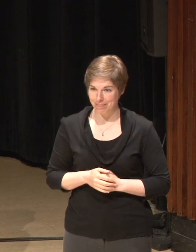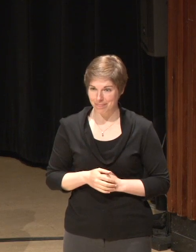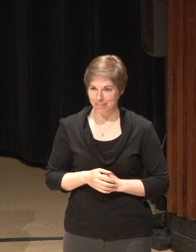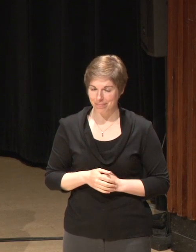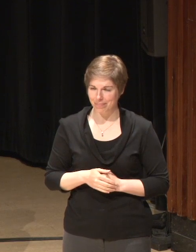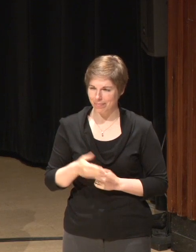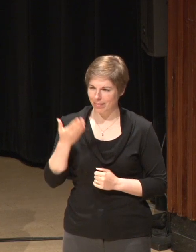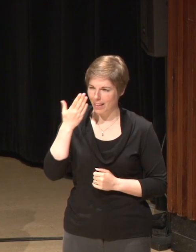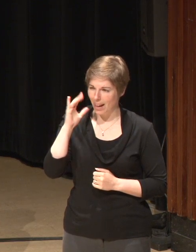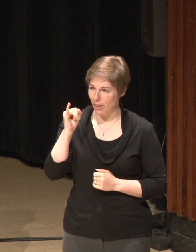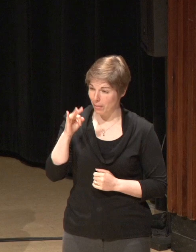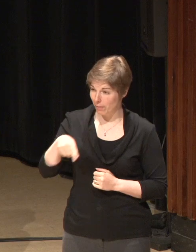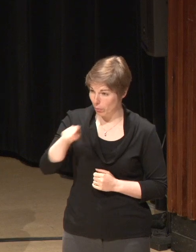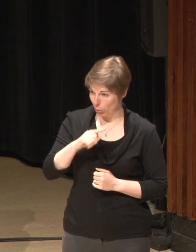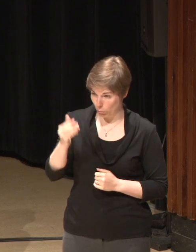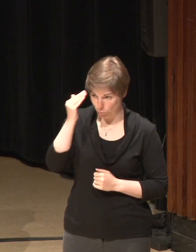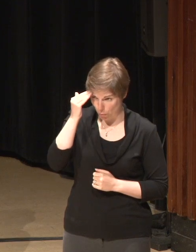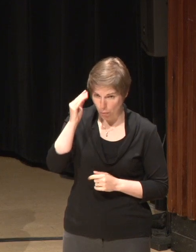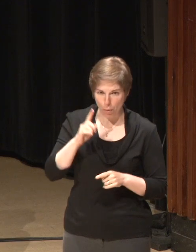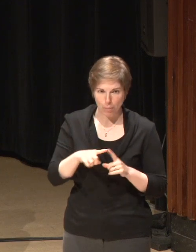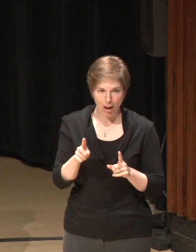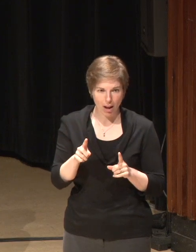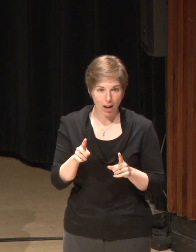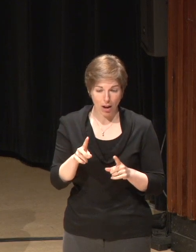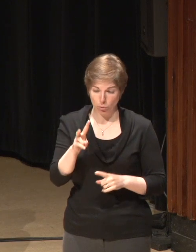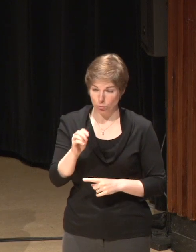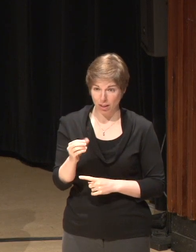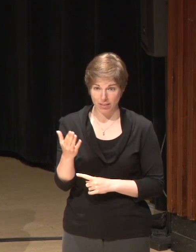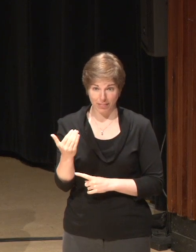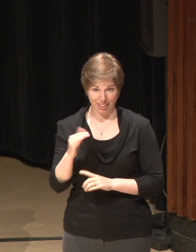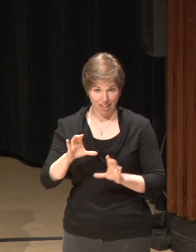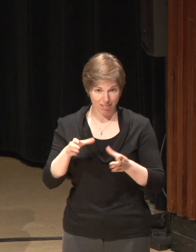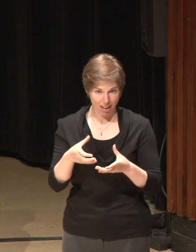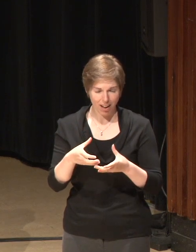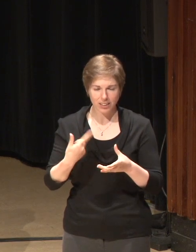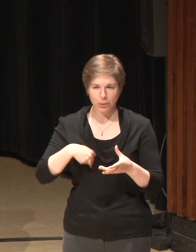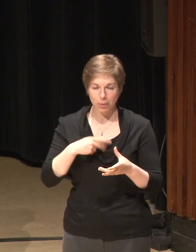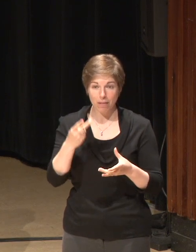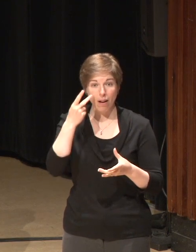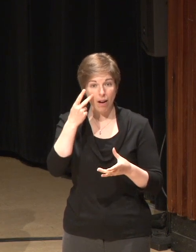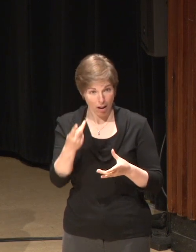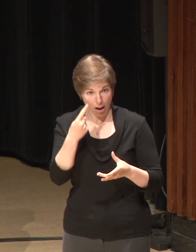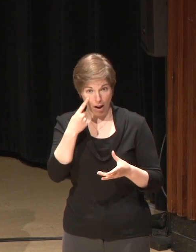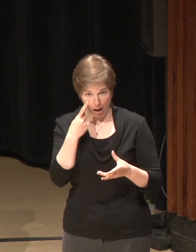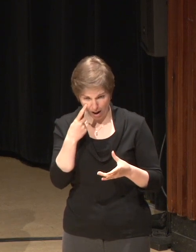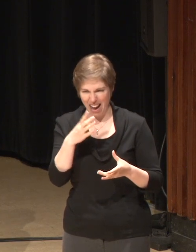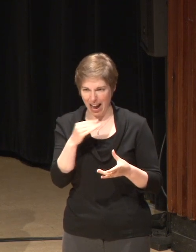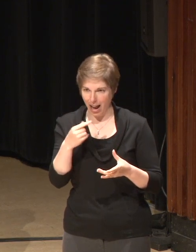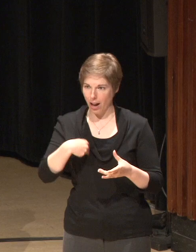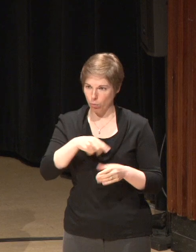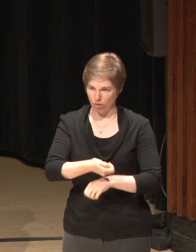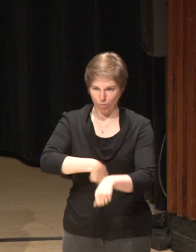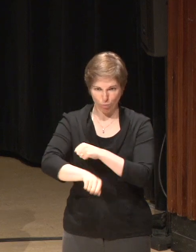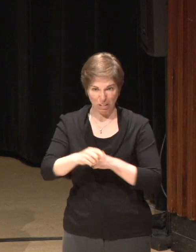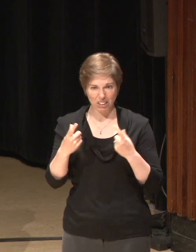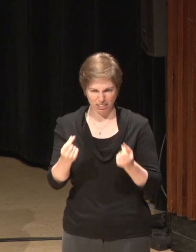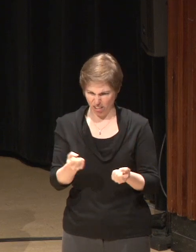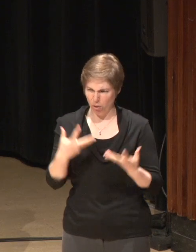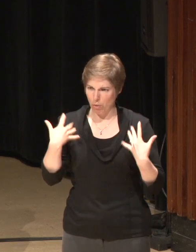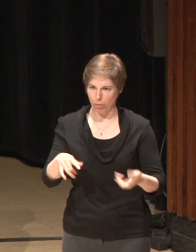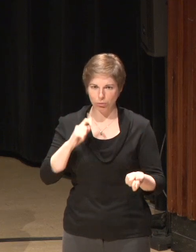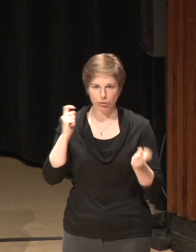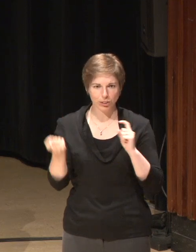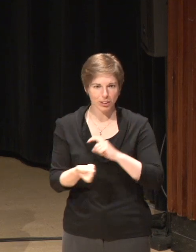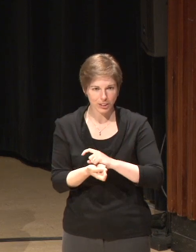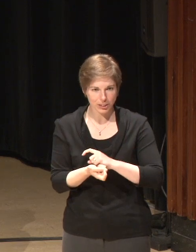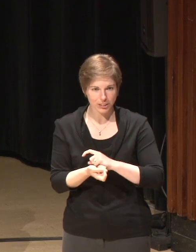it, class of 2015, but we have seen and made some major changes here at the Waterfront campus. We were front and